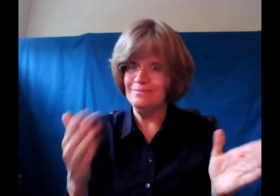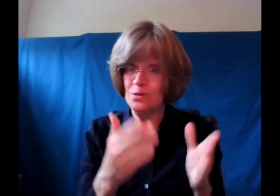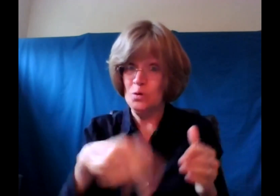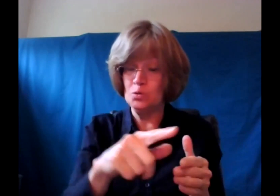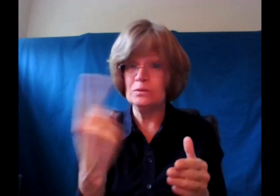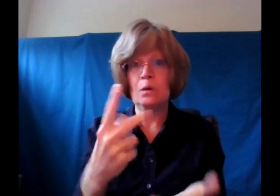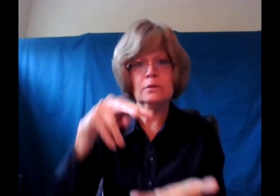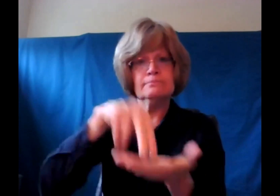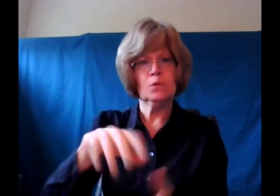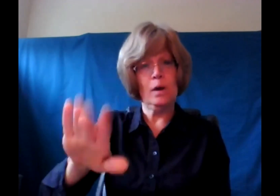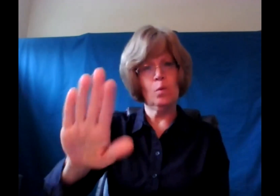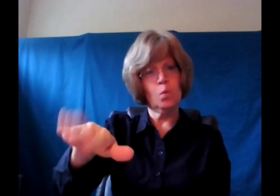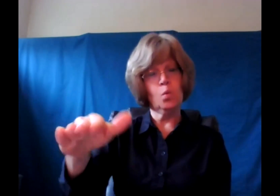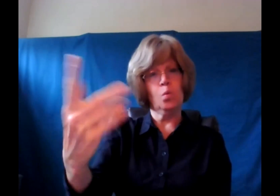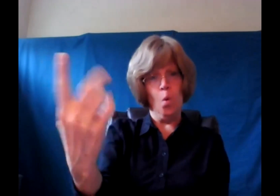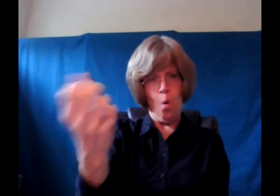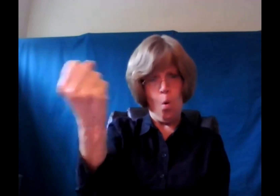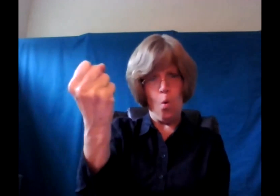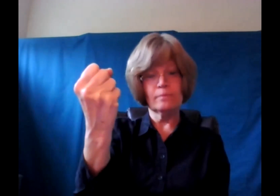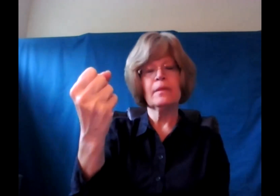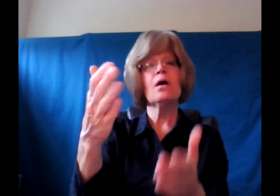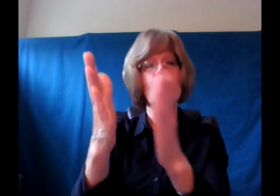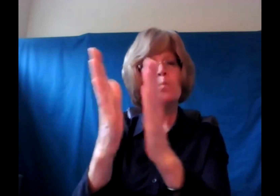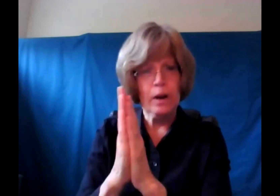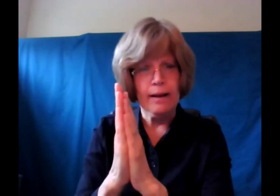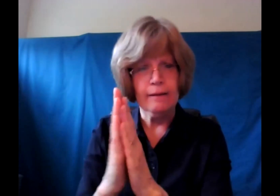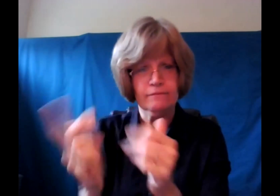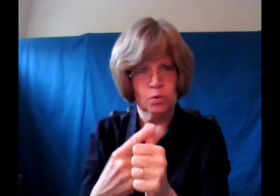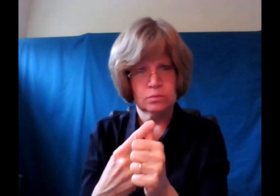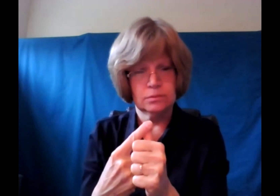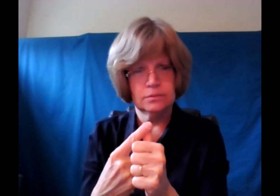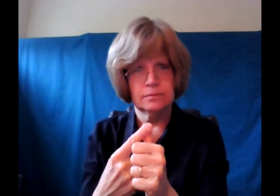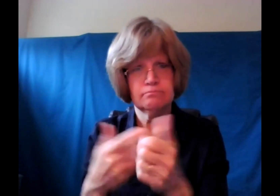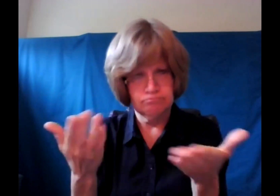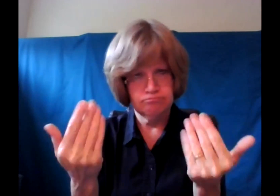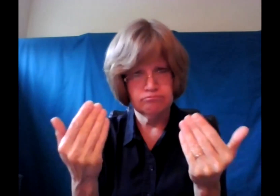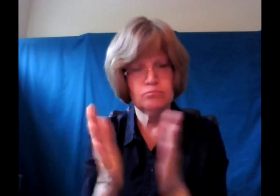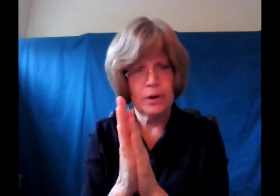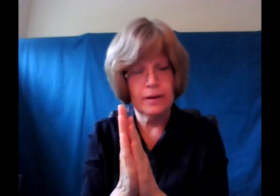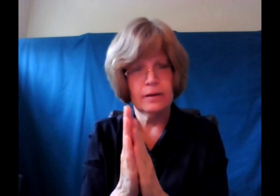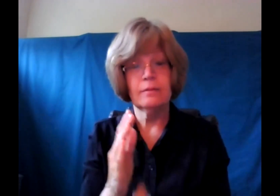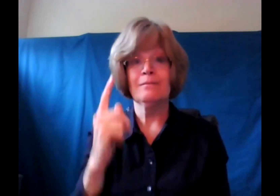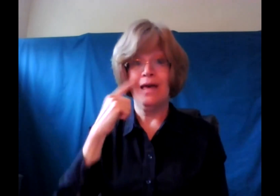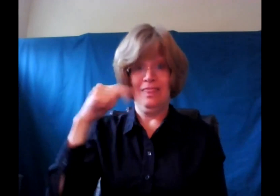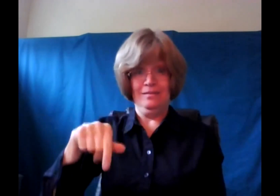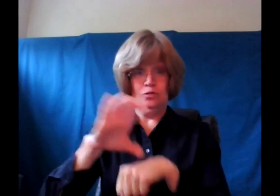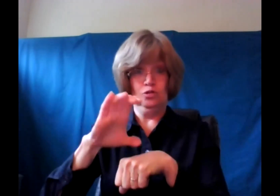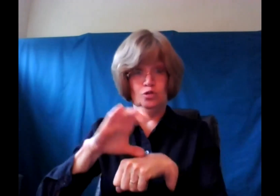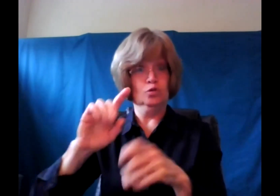somebody stand up and say, wait a minute, let's pray. Because I think this whole transformation that Grove is going through started with